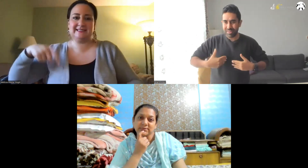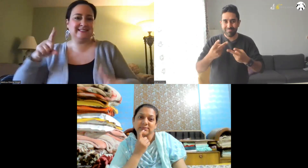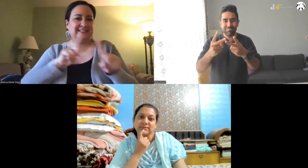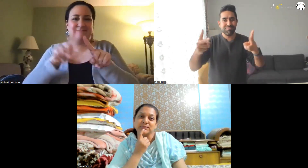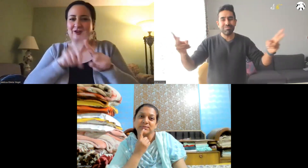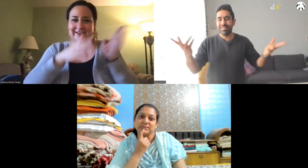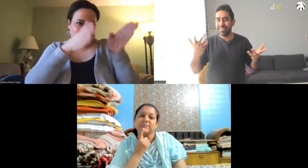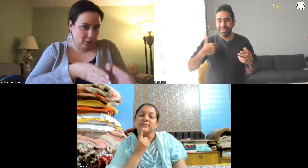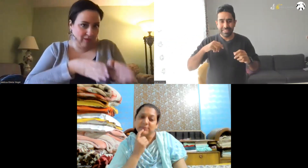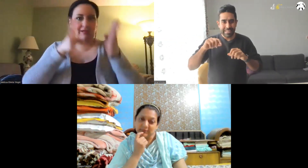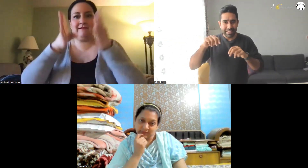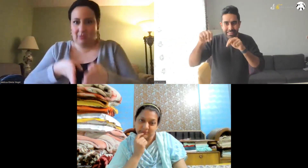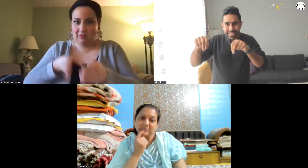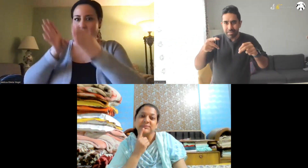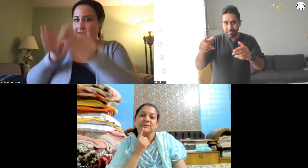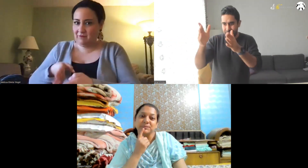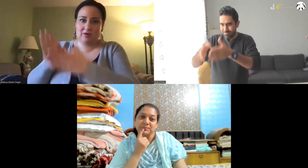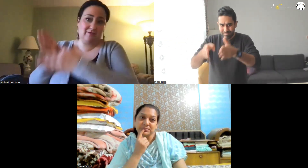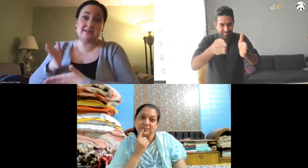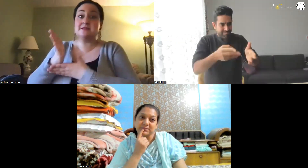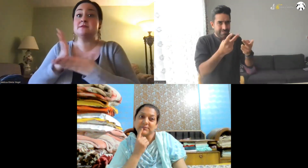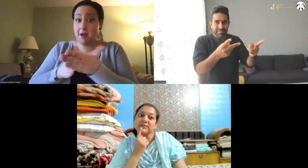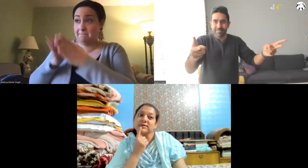or take it off the table. But